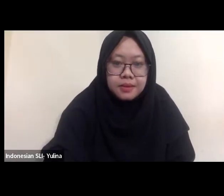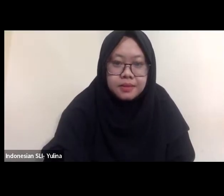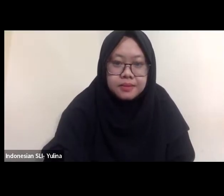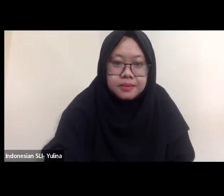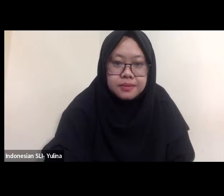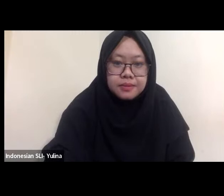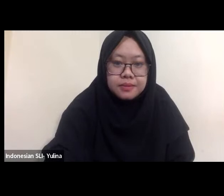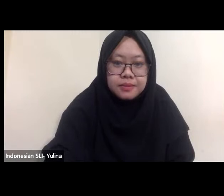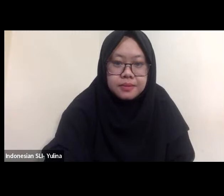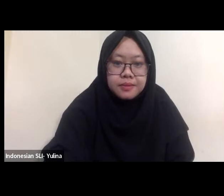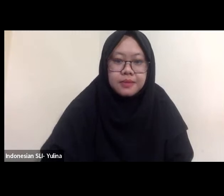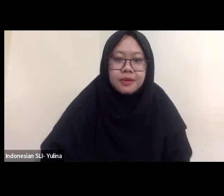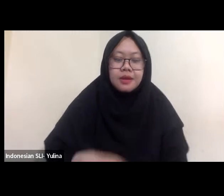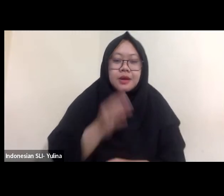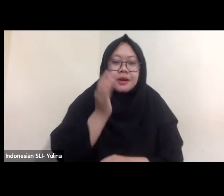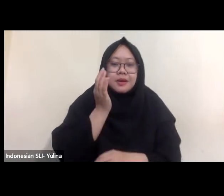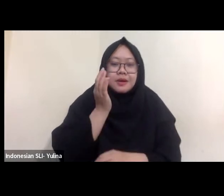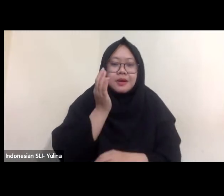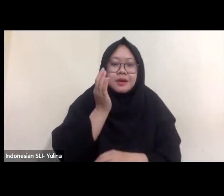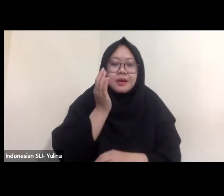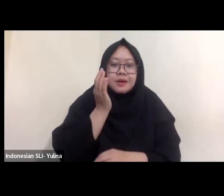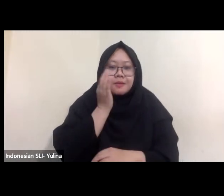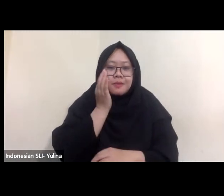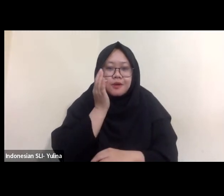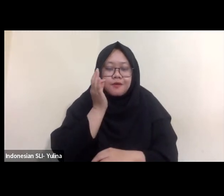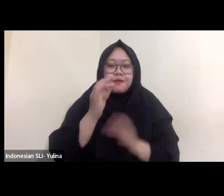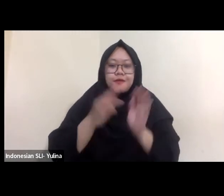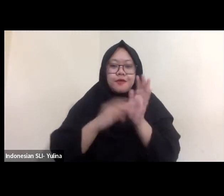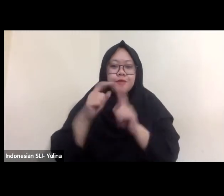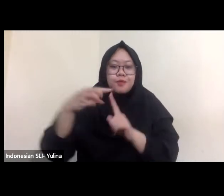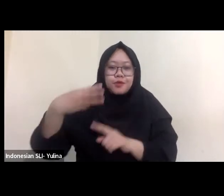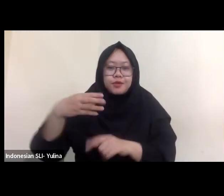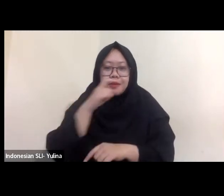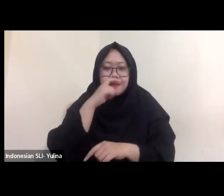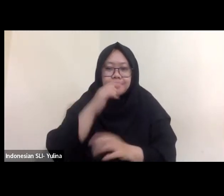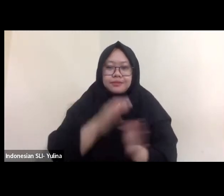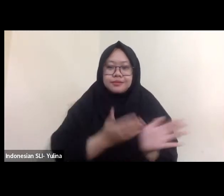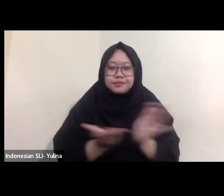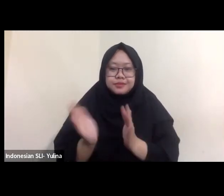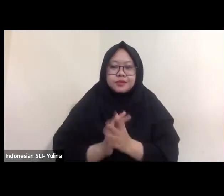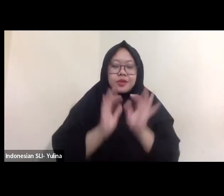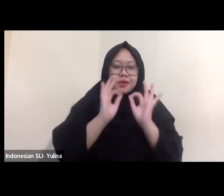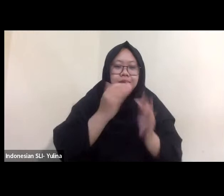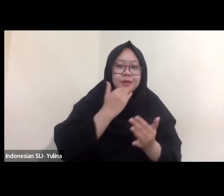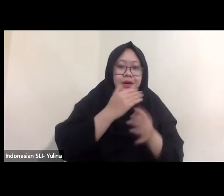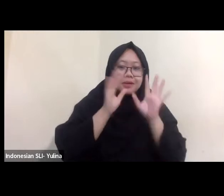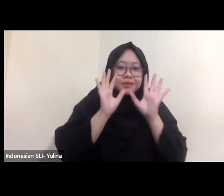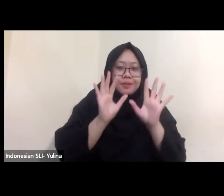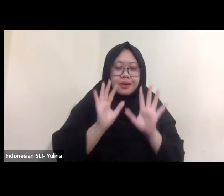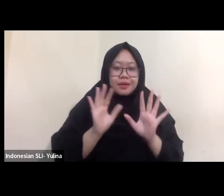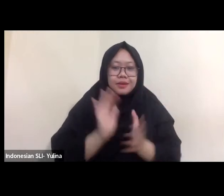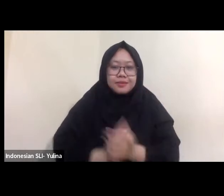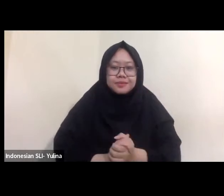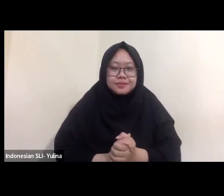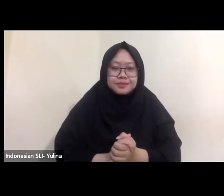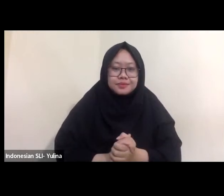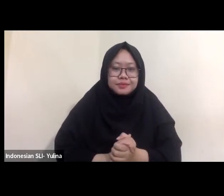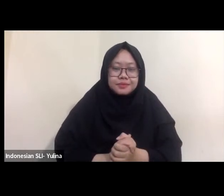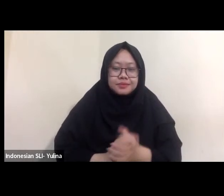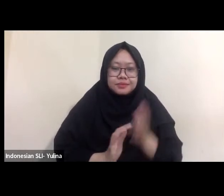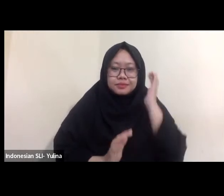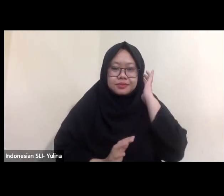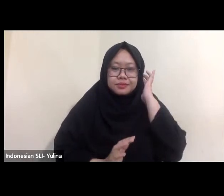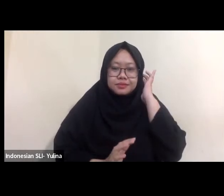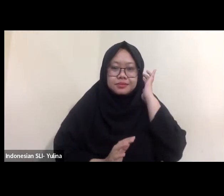Apology, I think you're still on mute. Yes, thank you so much. And my deep appreciation for